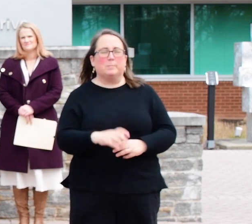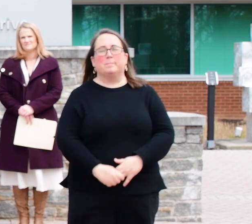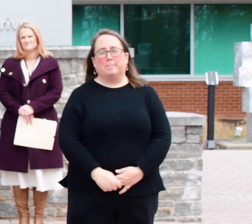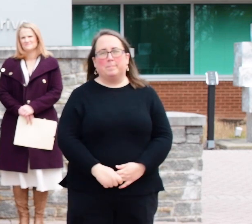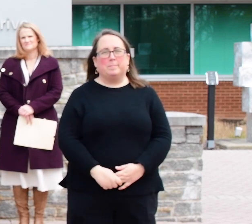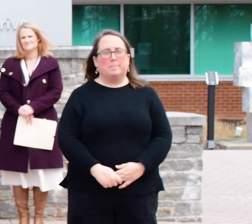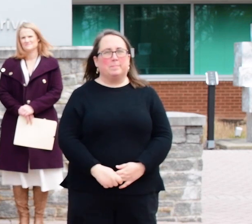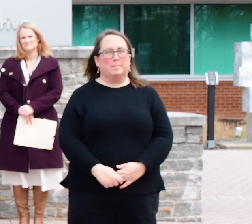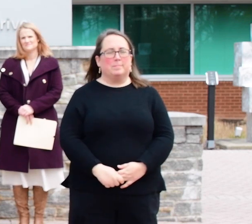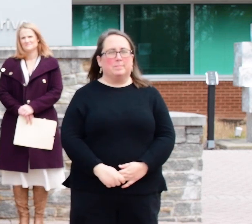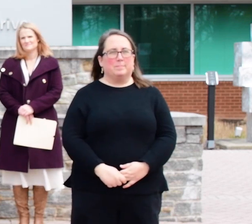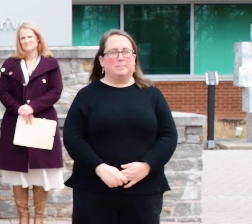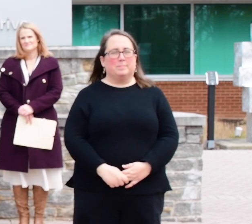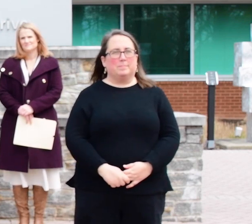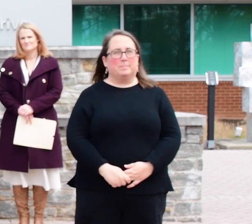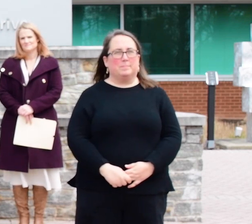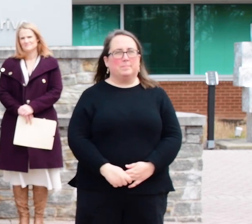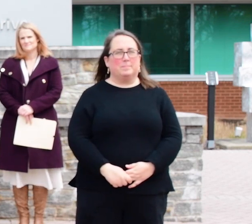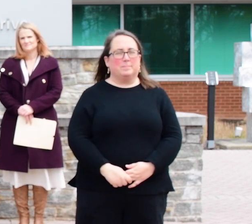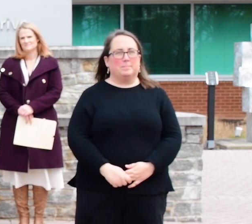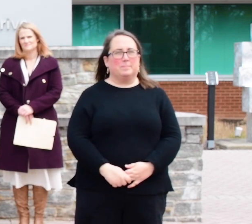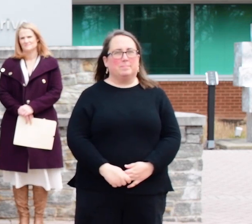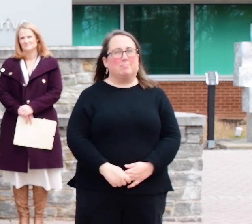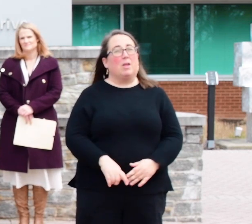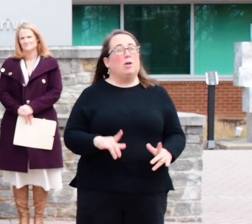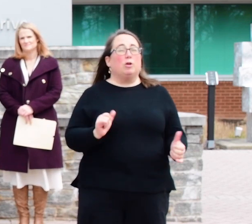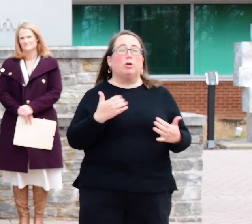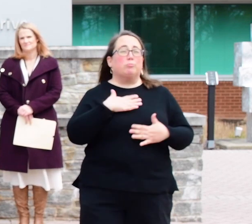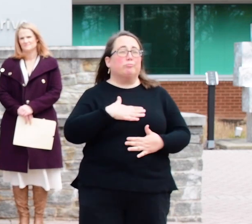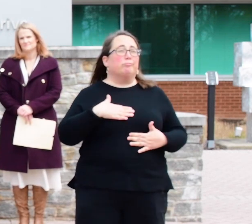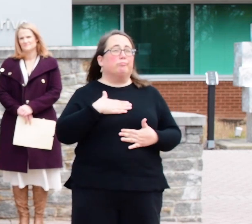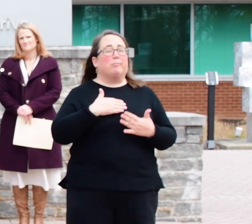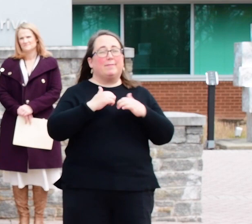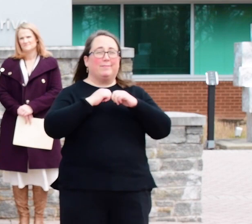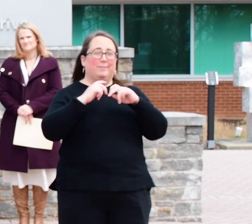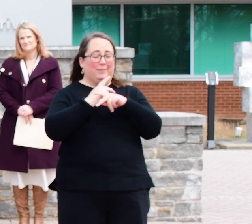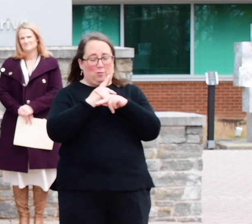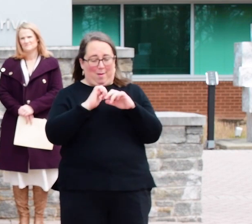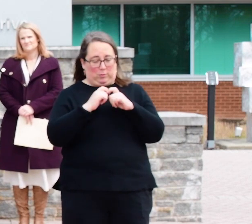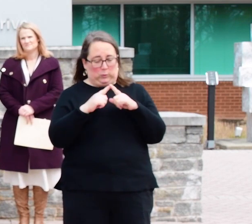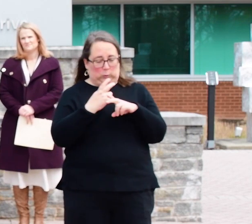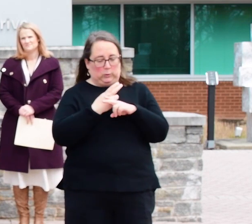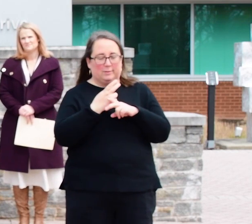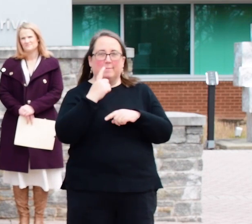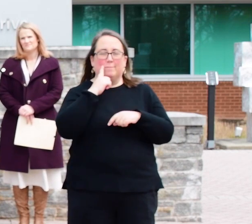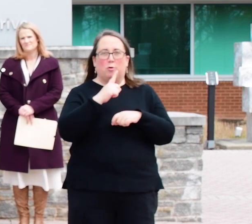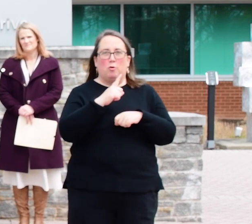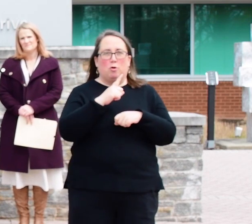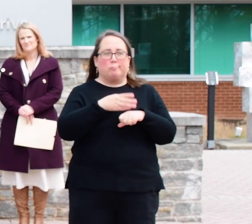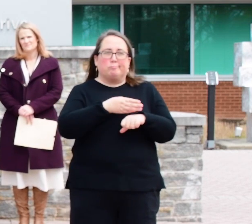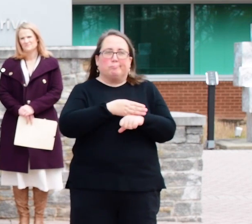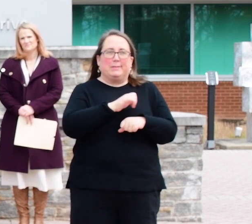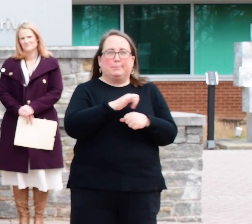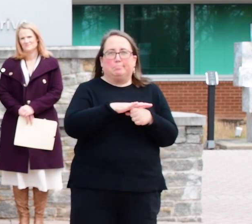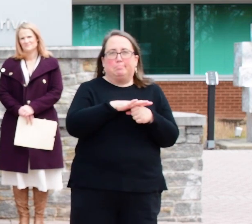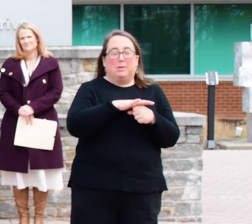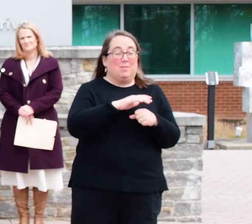He has taken what could have been just a hobby and figured out how to utilize it for the betterment of his